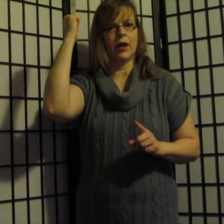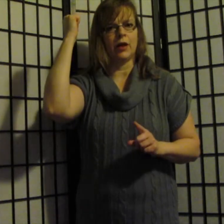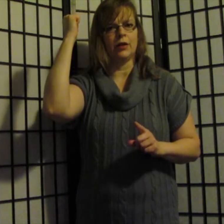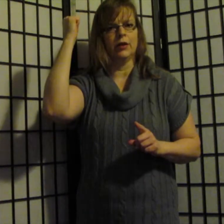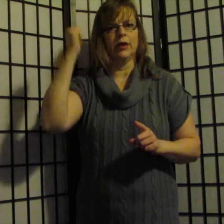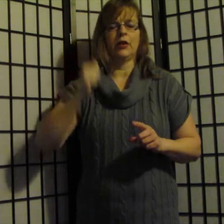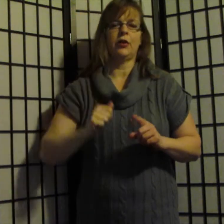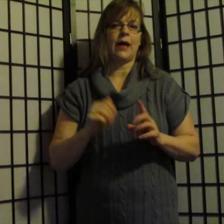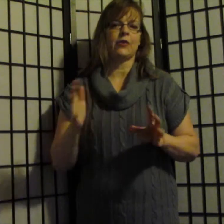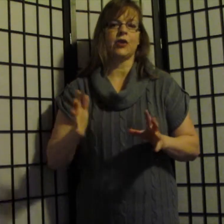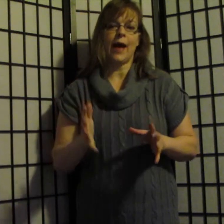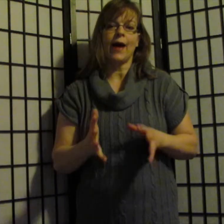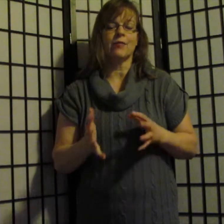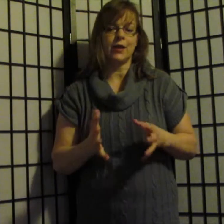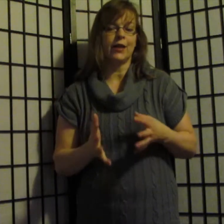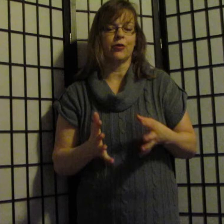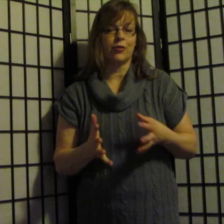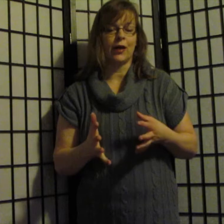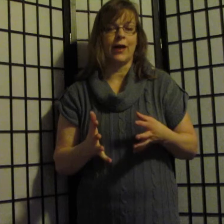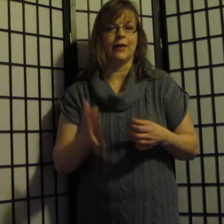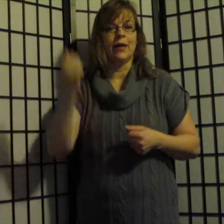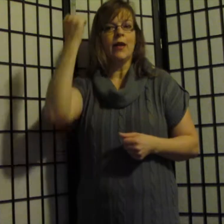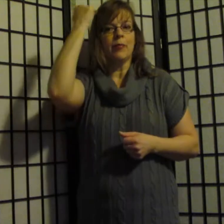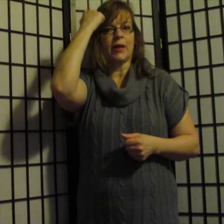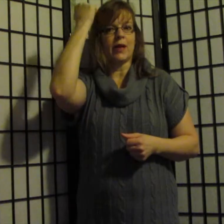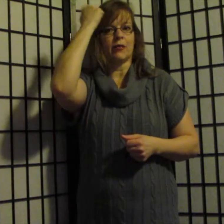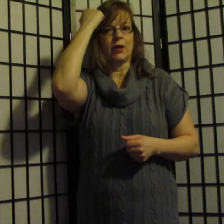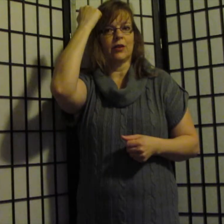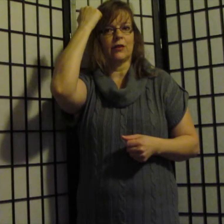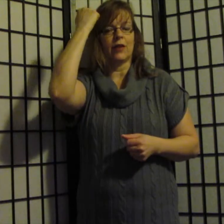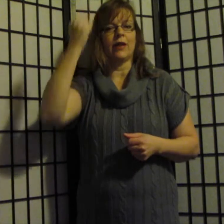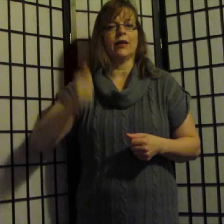hard. You don't actually have to hit your forehead, but that's what it looks like.